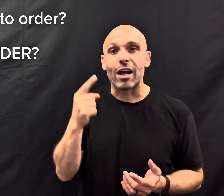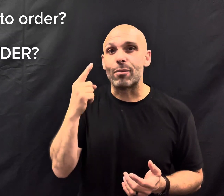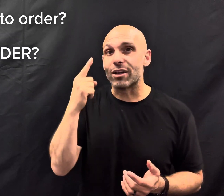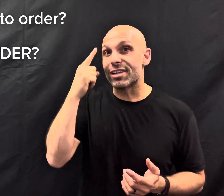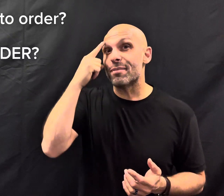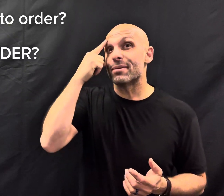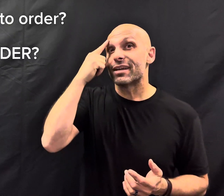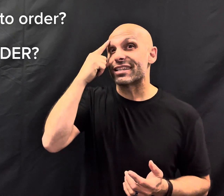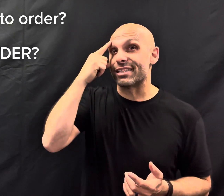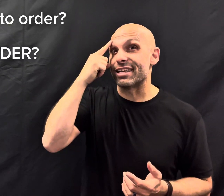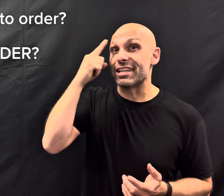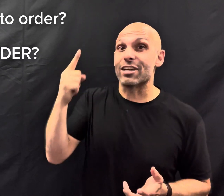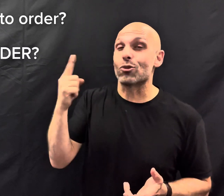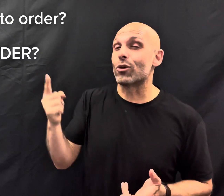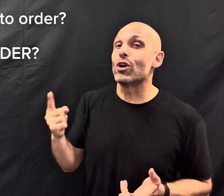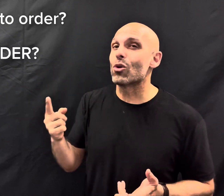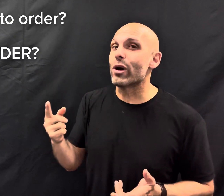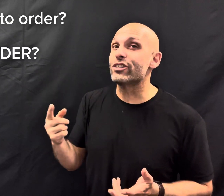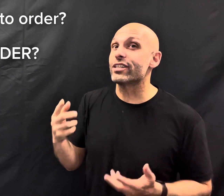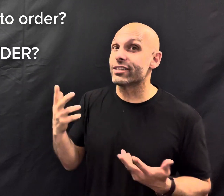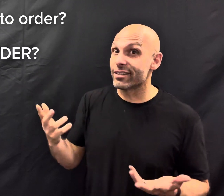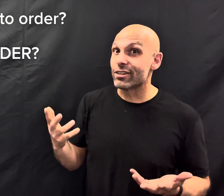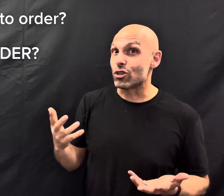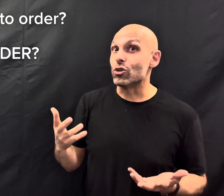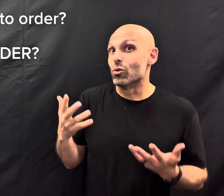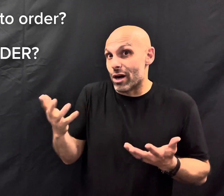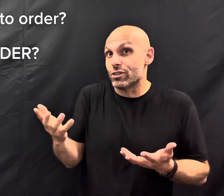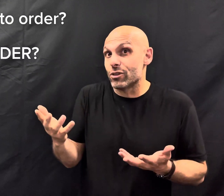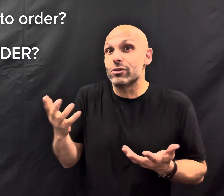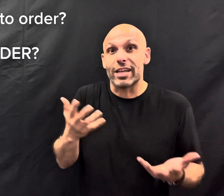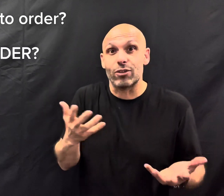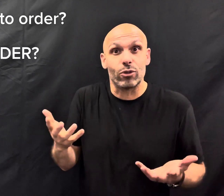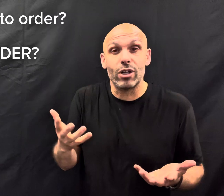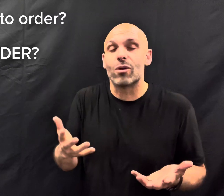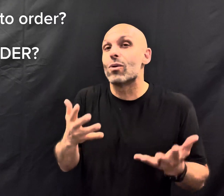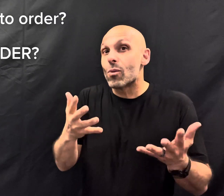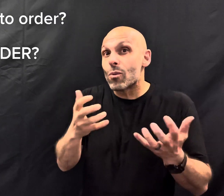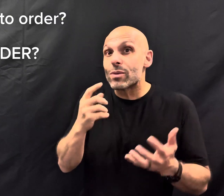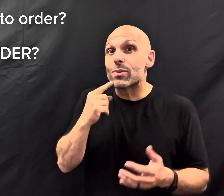Eyebrows up, because it's a yes or no question. Do you want to? Yes or no?